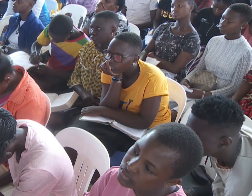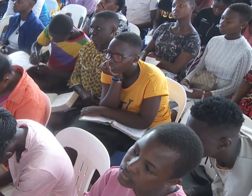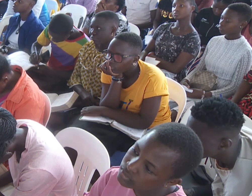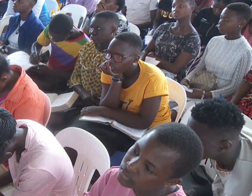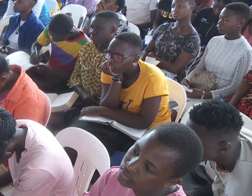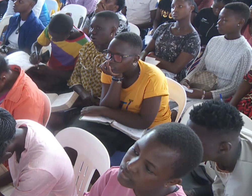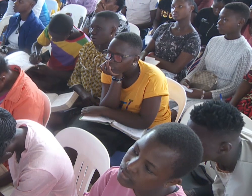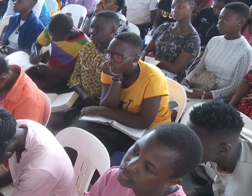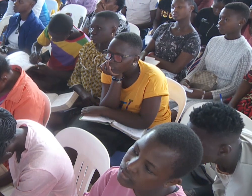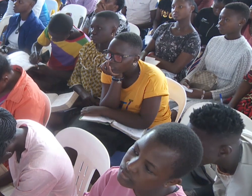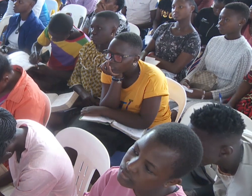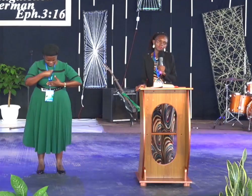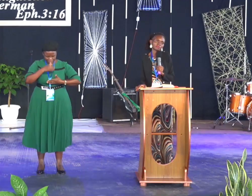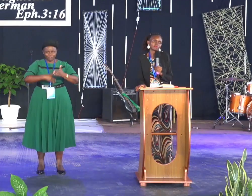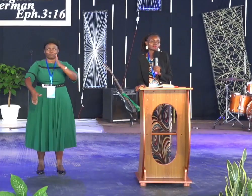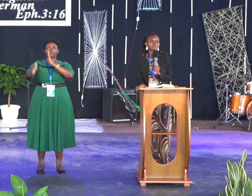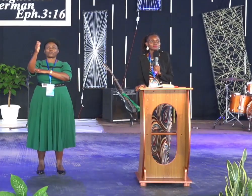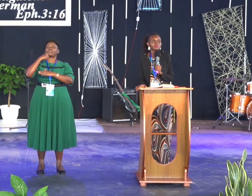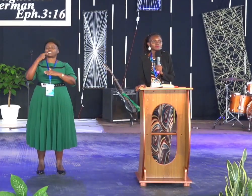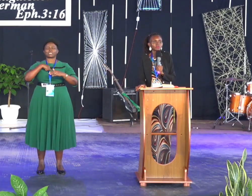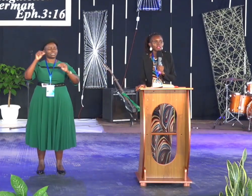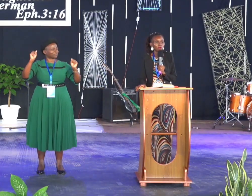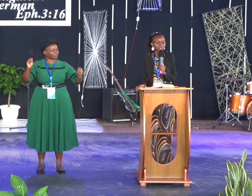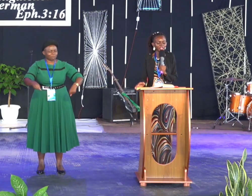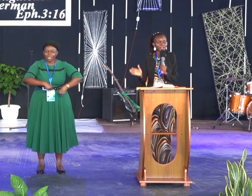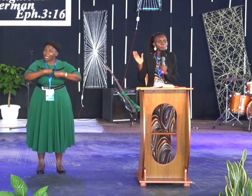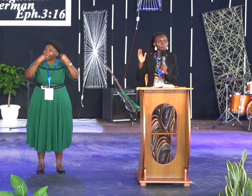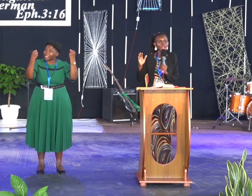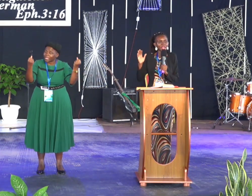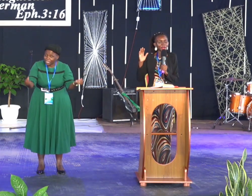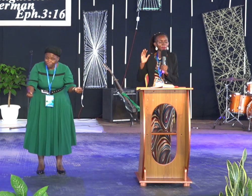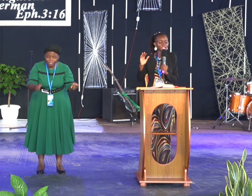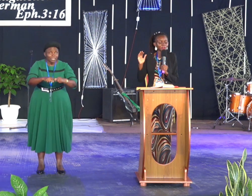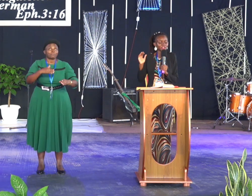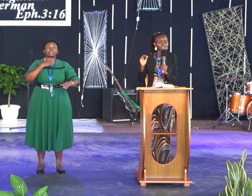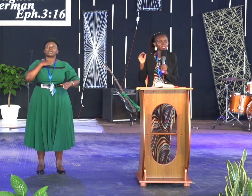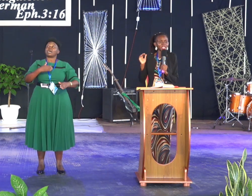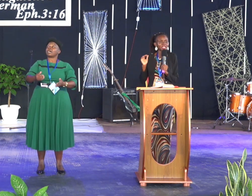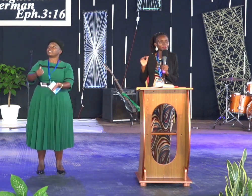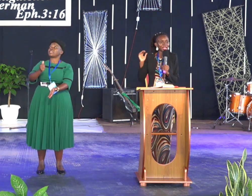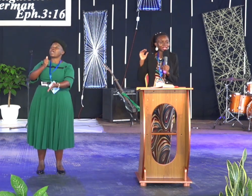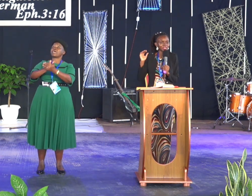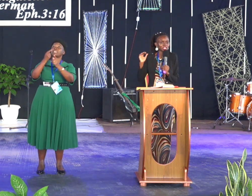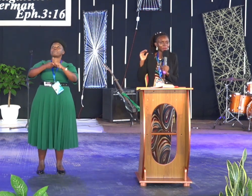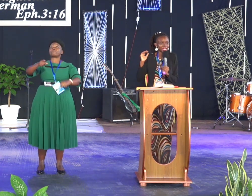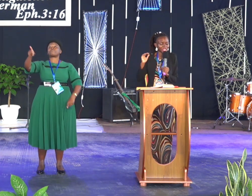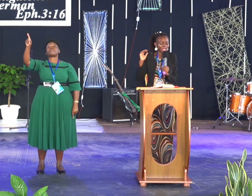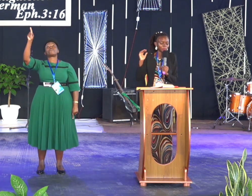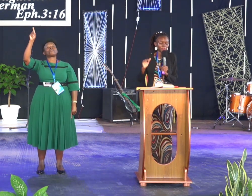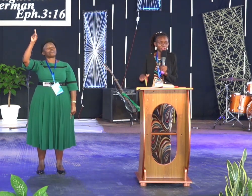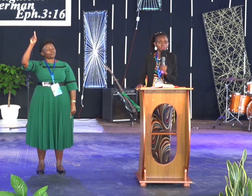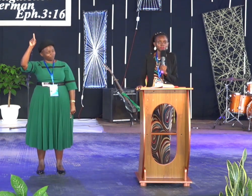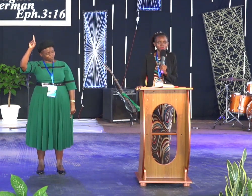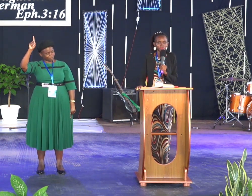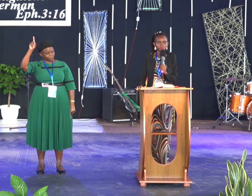nga mugamba kino sikisobola, neetaaga obuyambi obuva gy'oli. Whenever I pray, I am humbling before the Lord, telling him I cannot, but I need